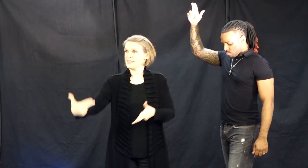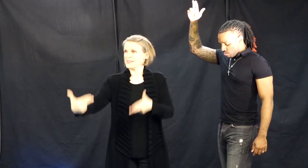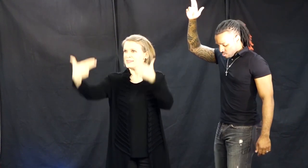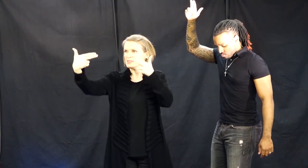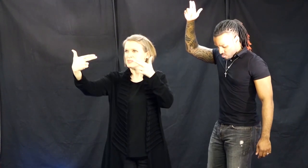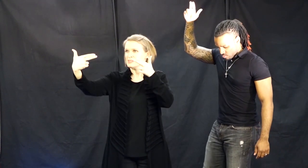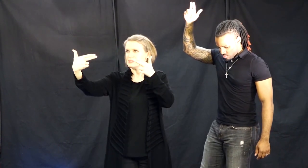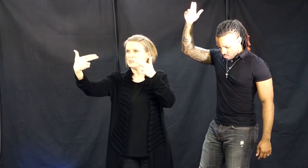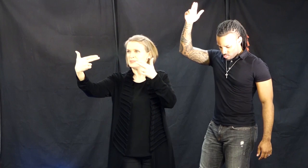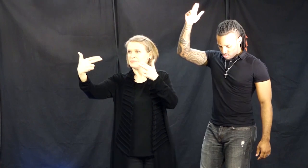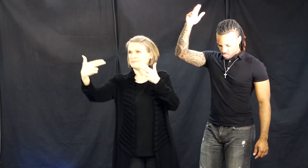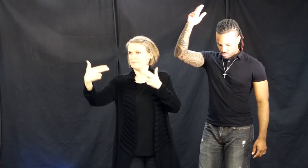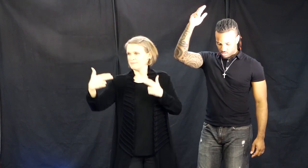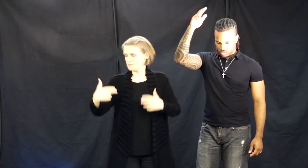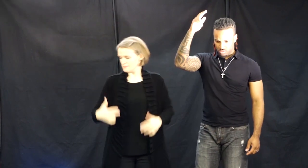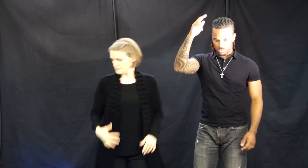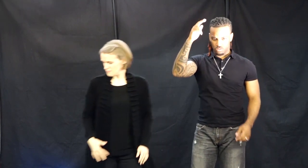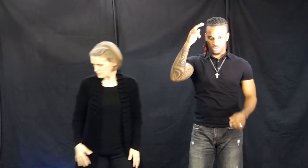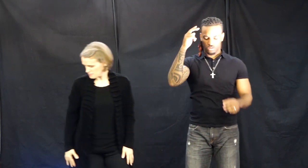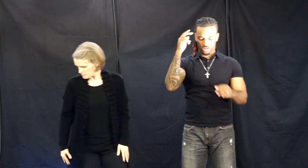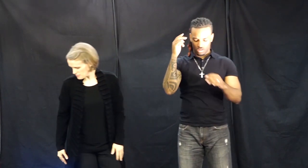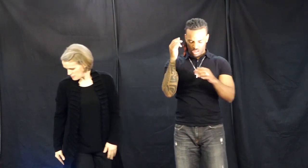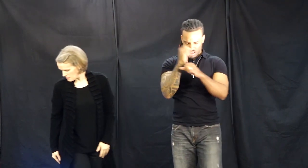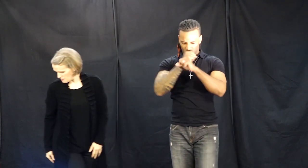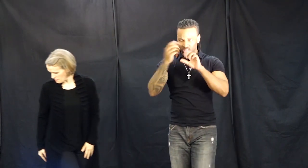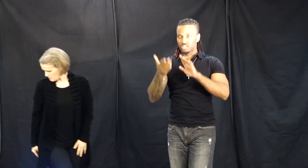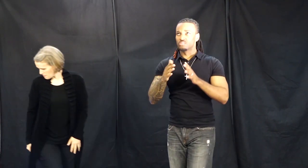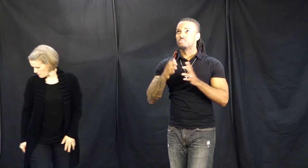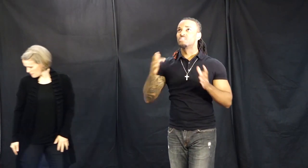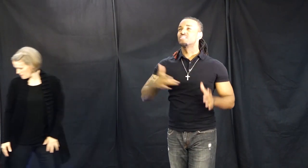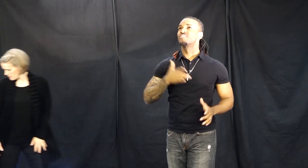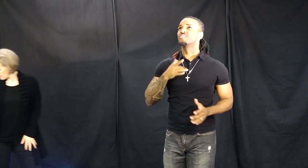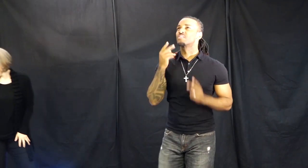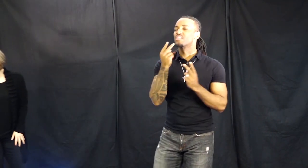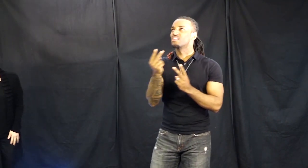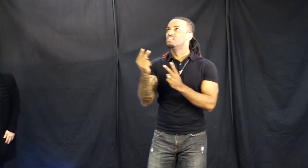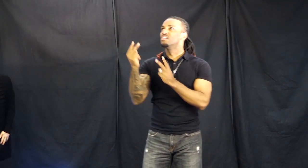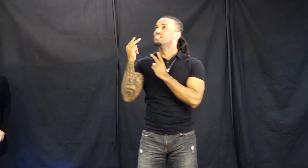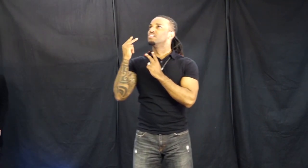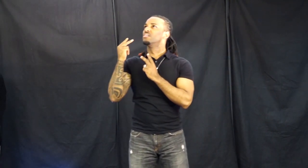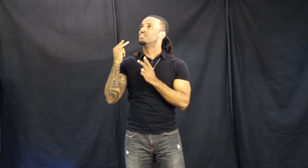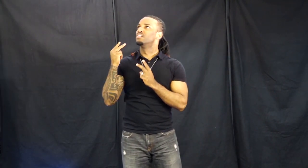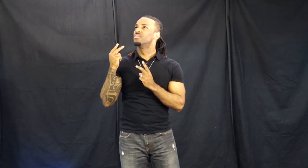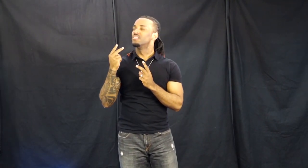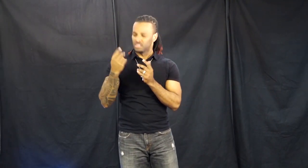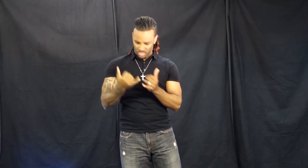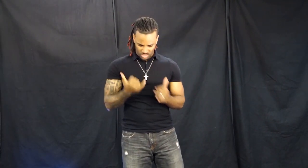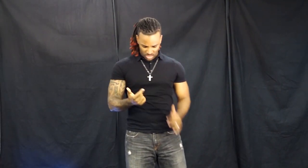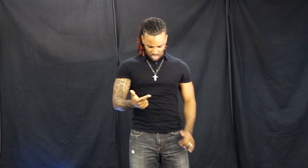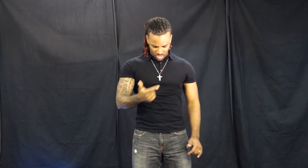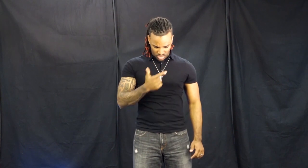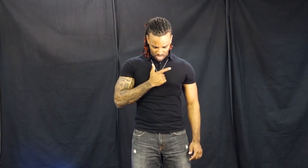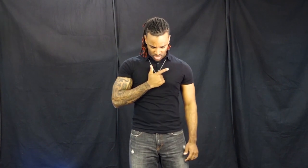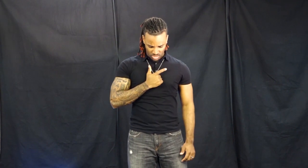I imagine death so much it feels more like a memory. Is this where it gets me? On my feet, several feet ahead of